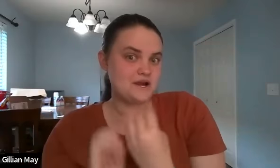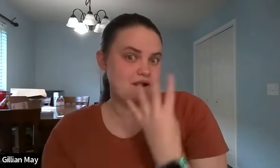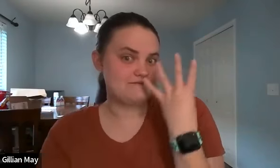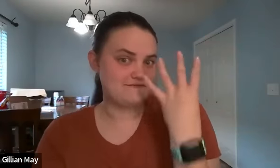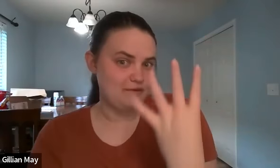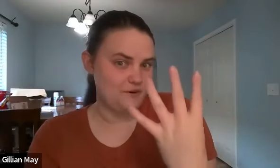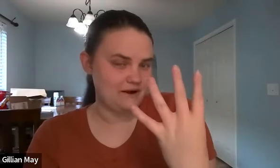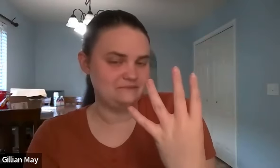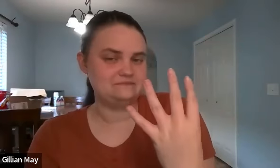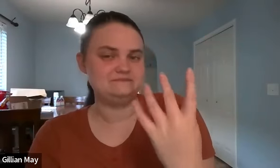number four.